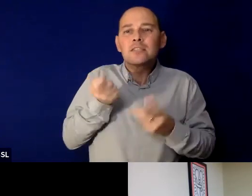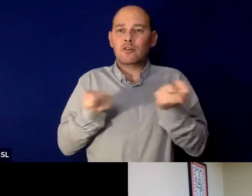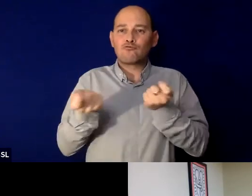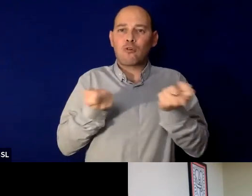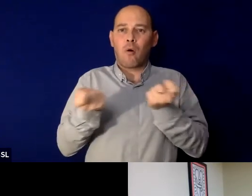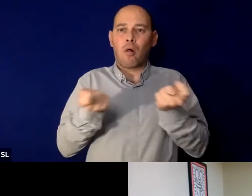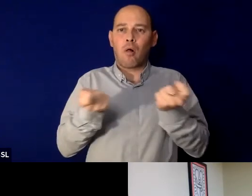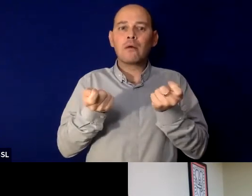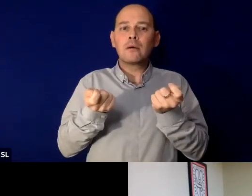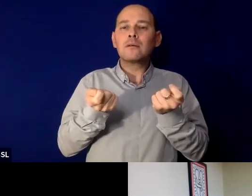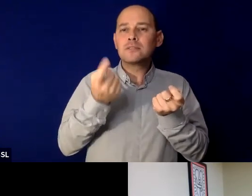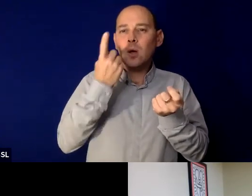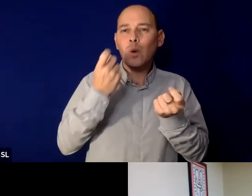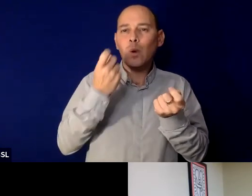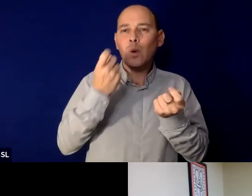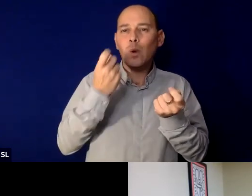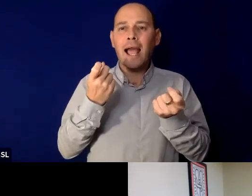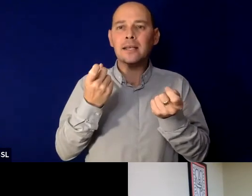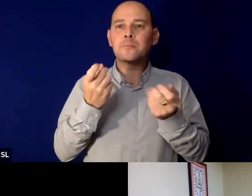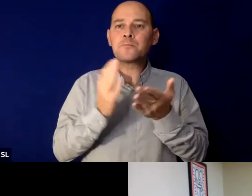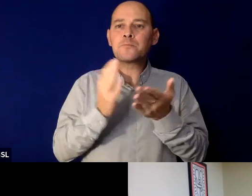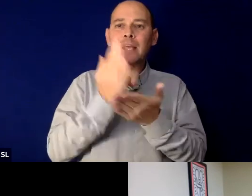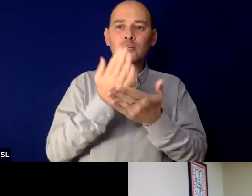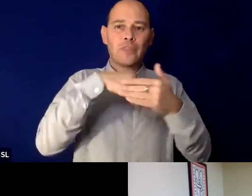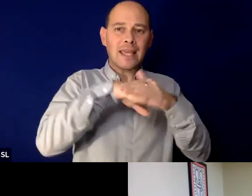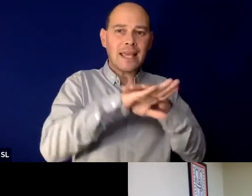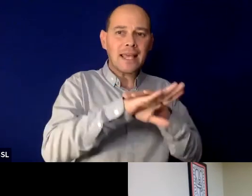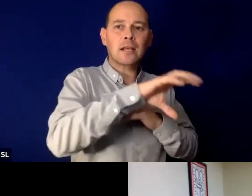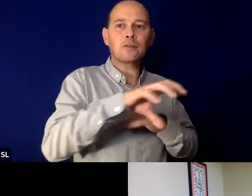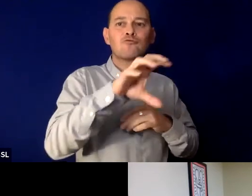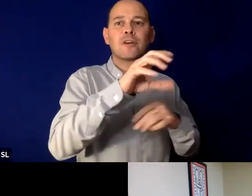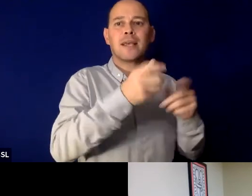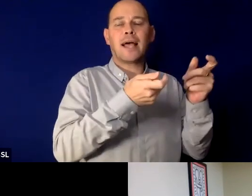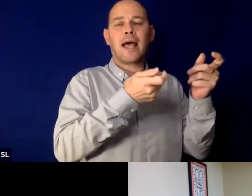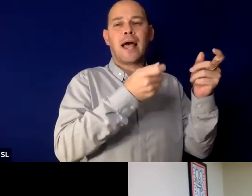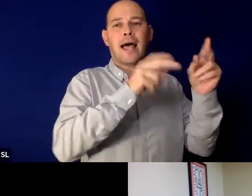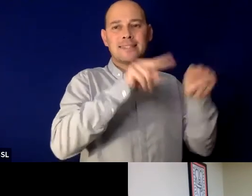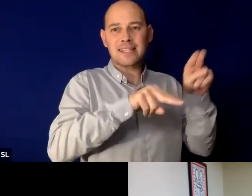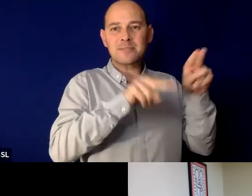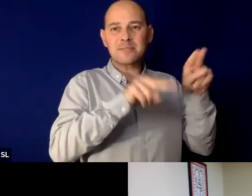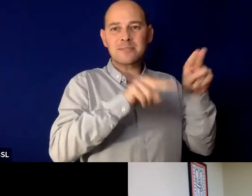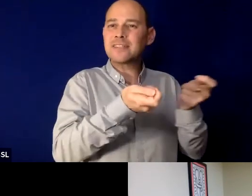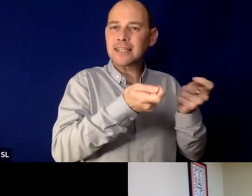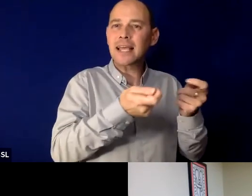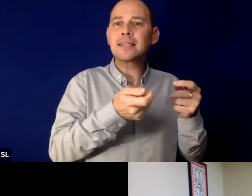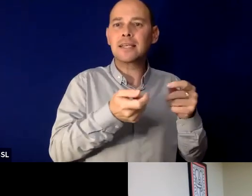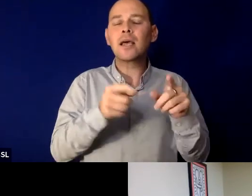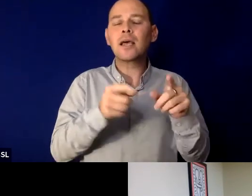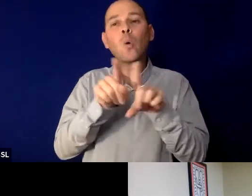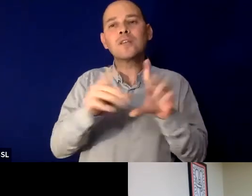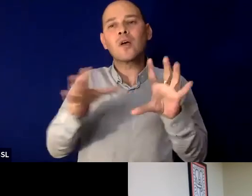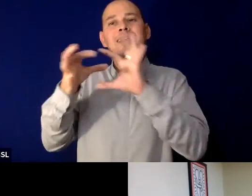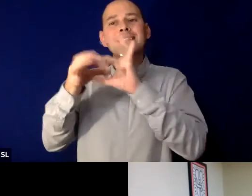can facilitate in-country assessments, and particularly facilitate assessments that are done in collaboration with